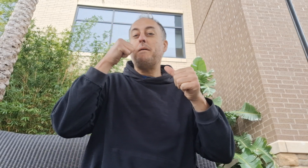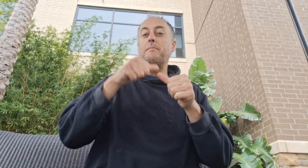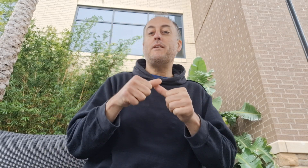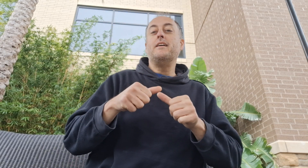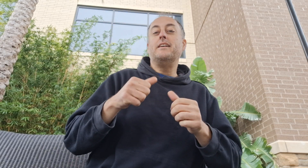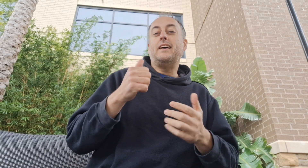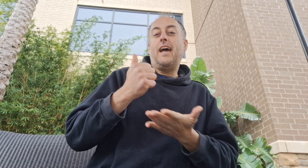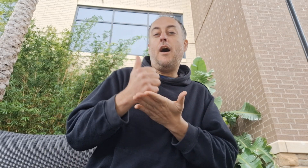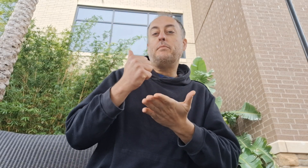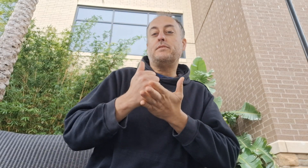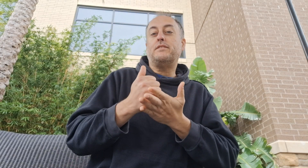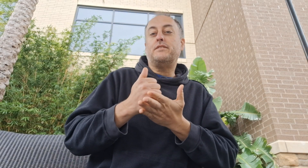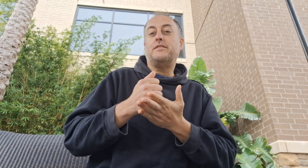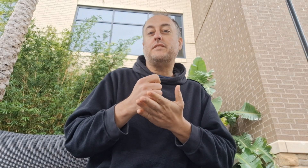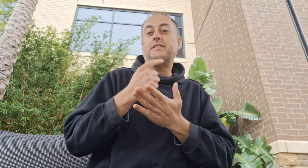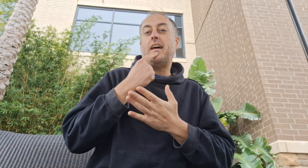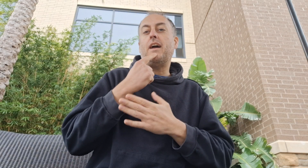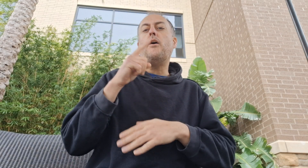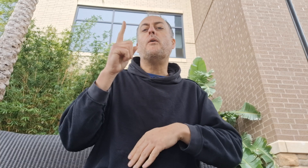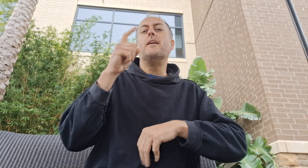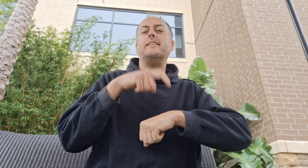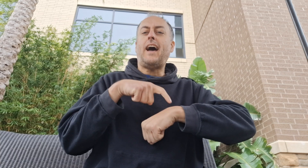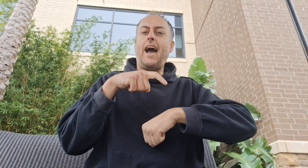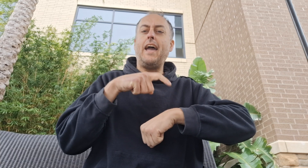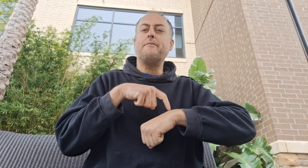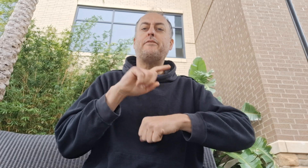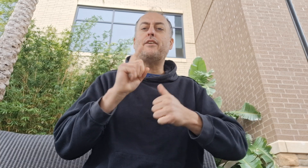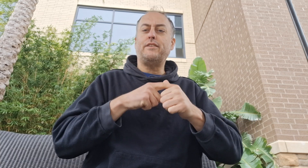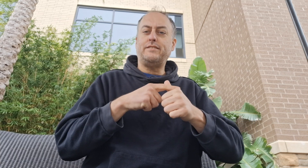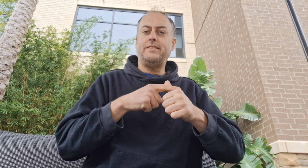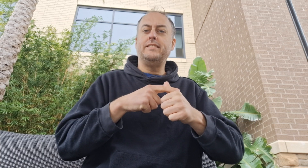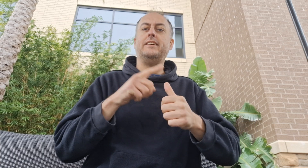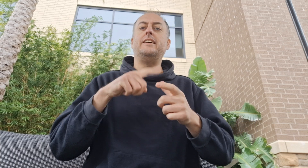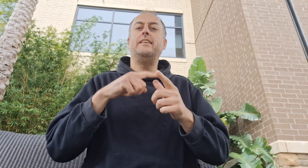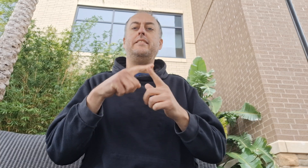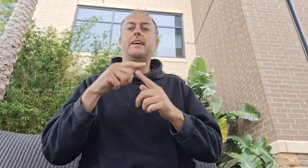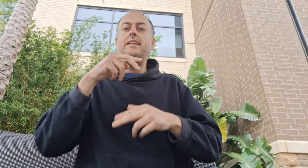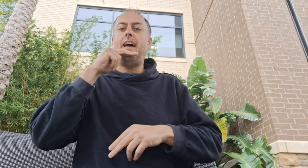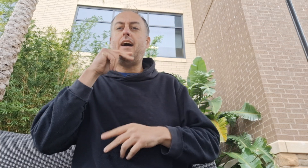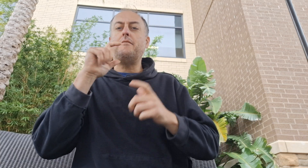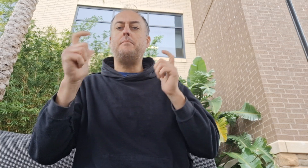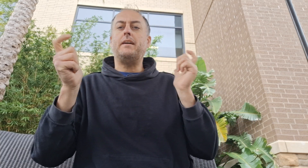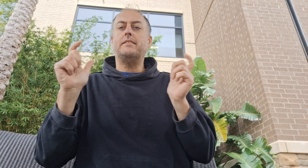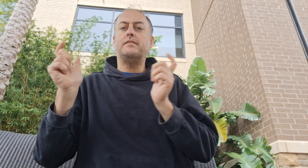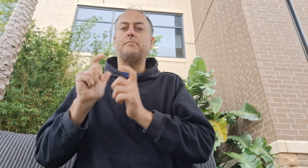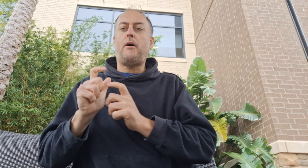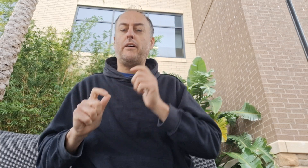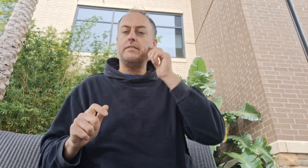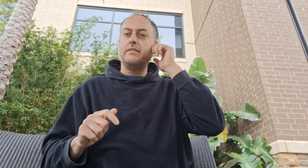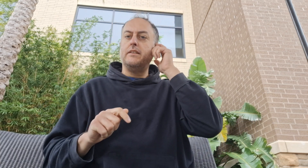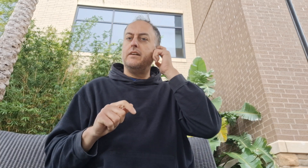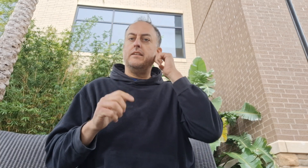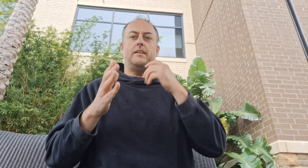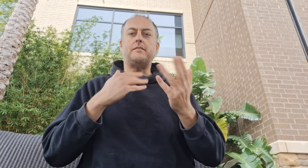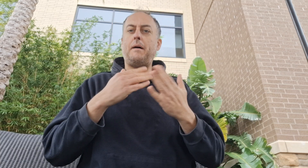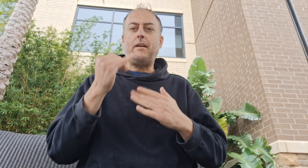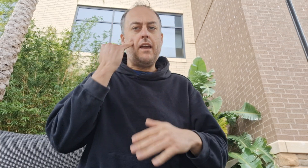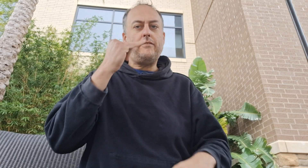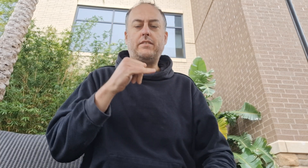remember, it helps to say, time first, then noun, biggest to smallest. Doesn't matter if it's